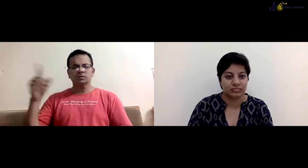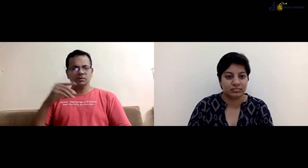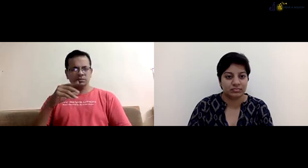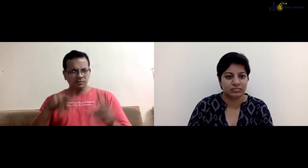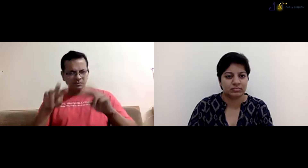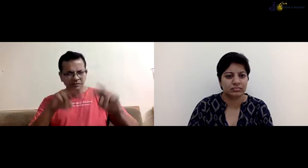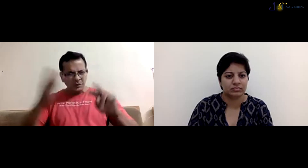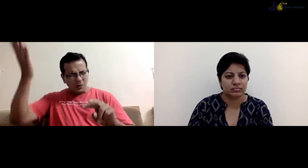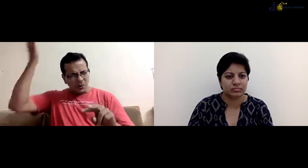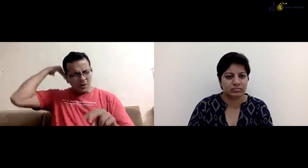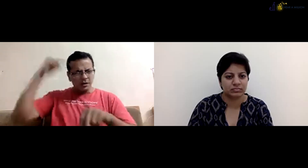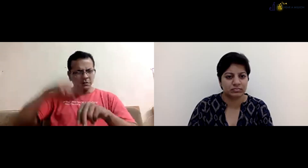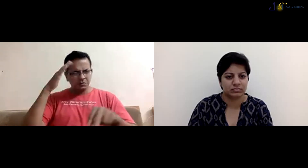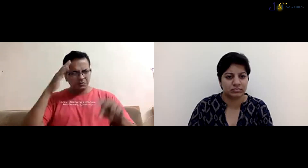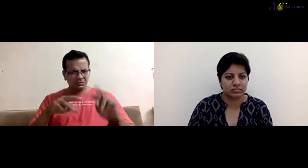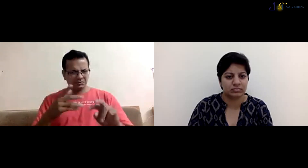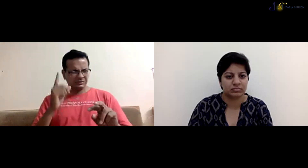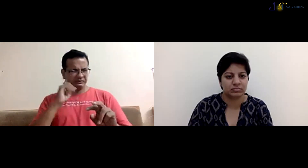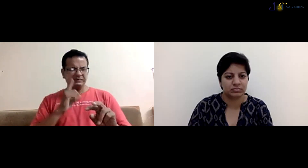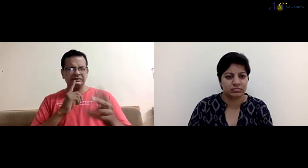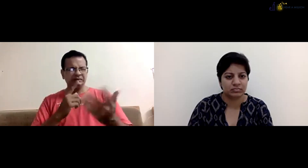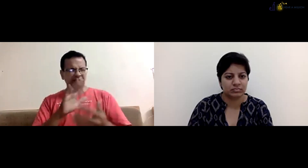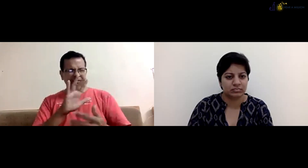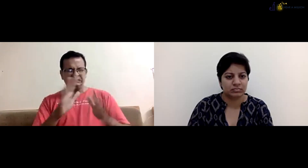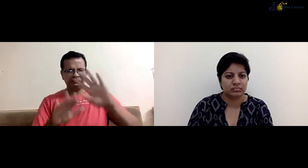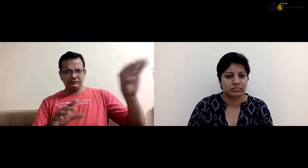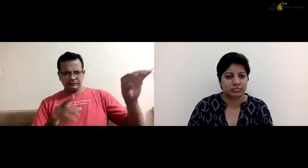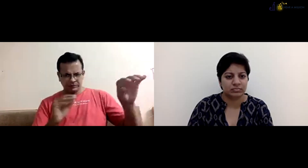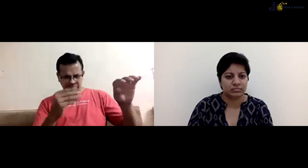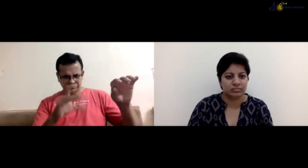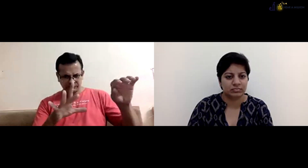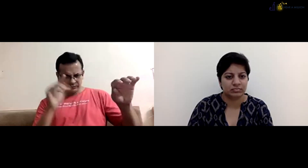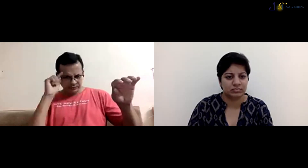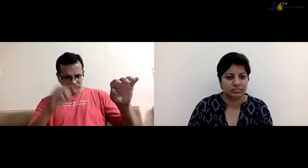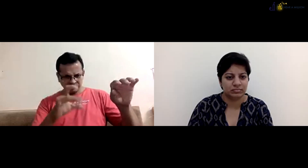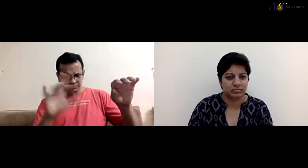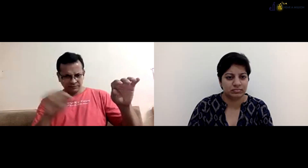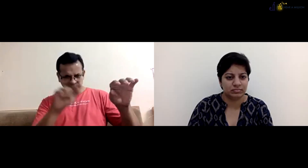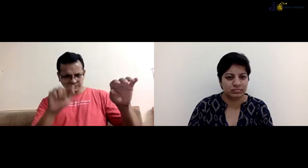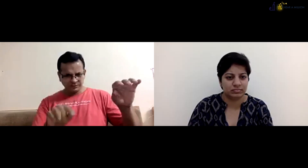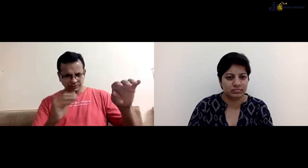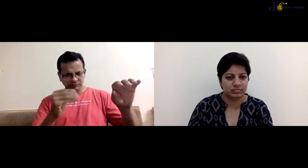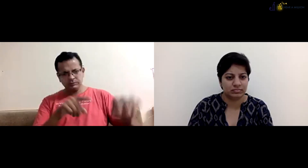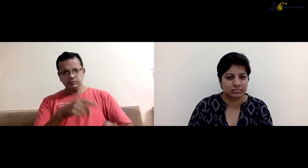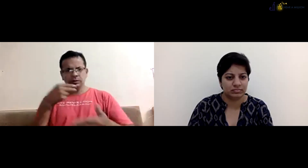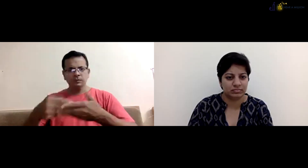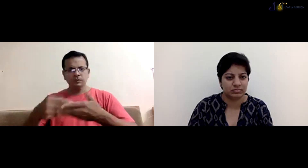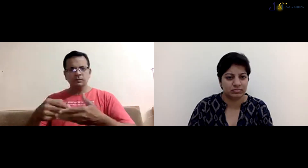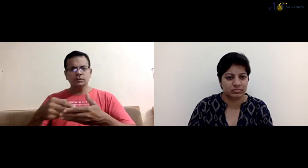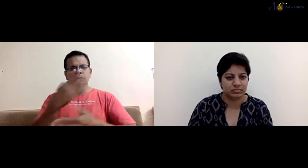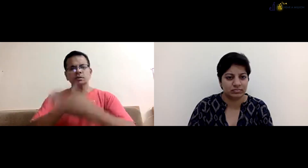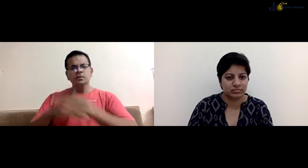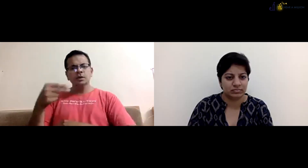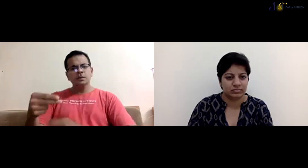we have the concession in the railway department. So earlier doctor would say that you are a